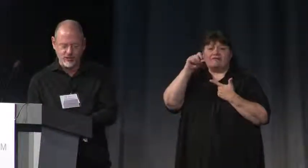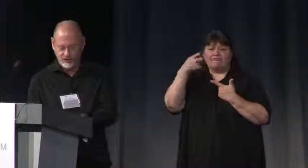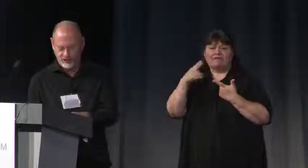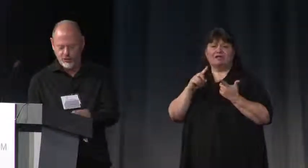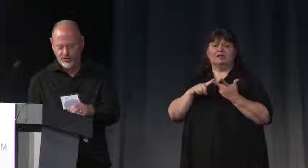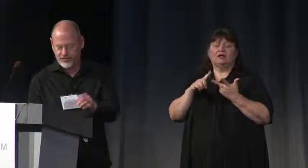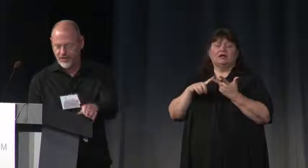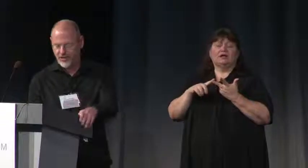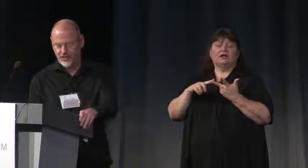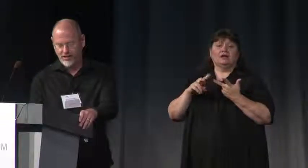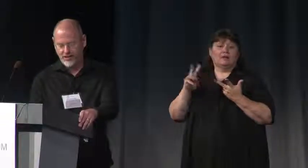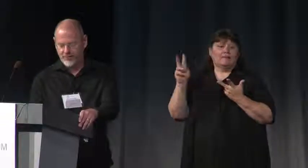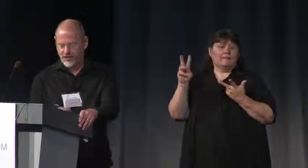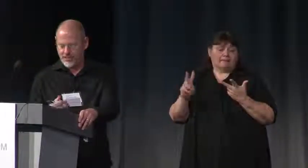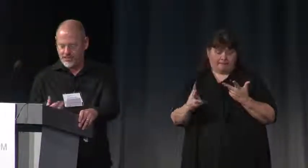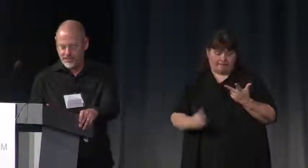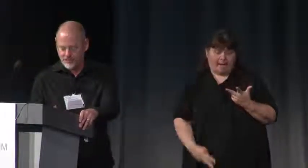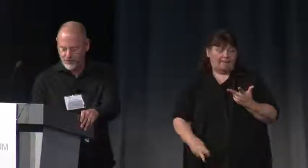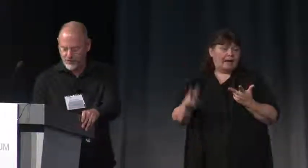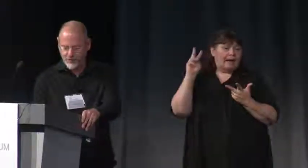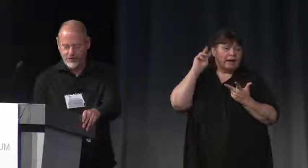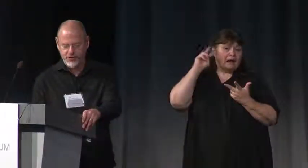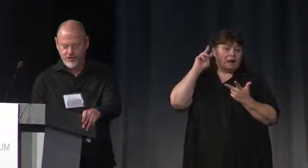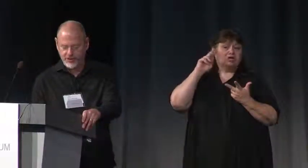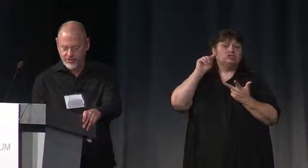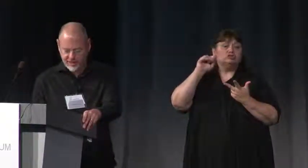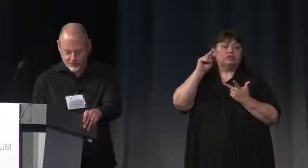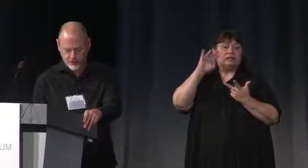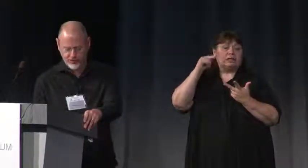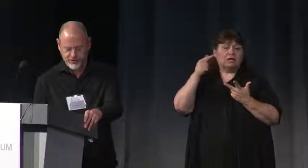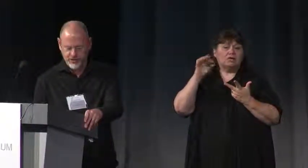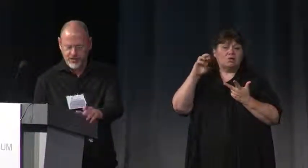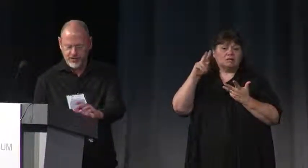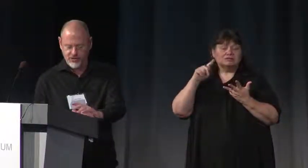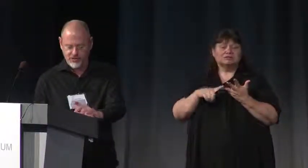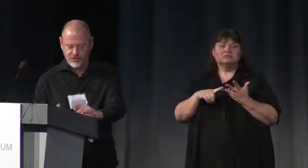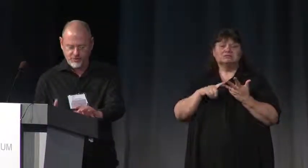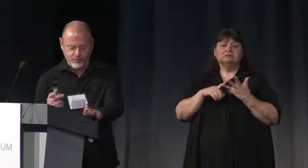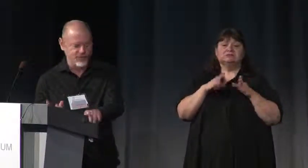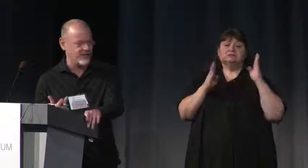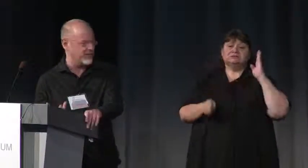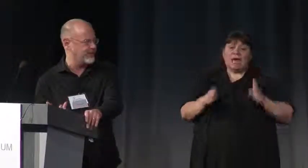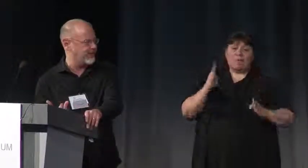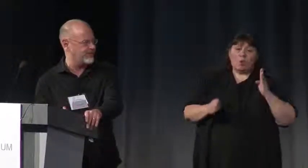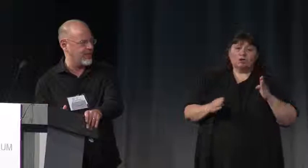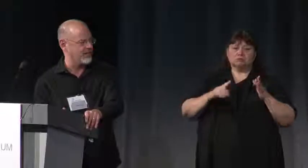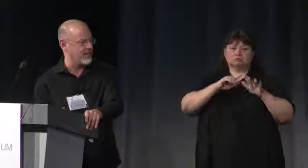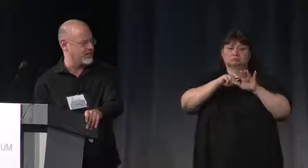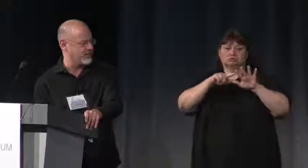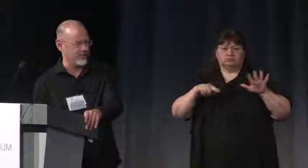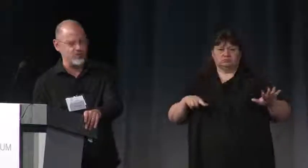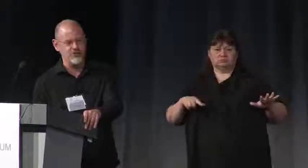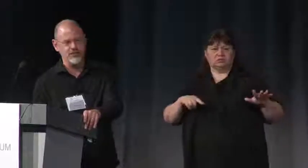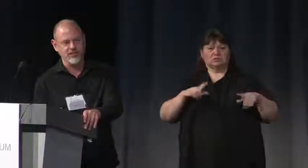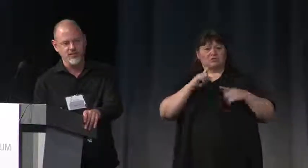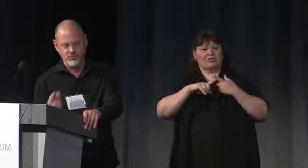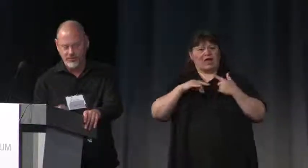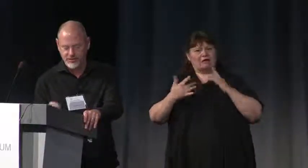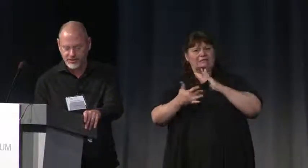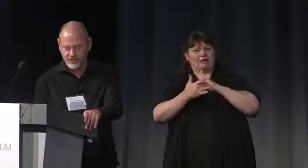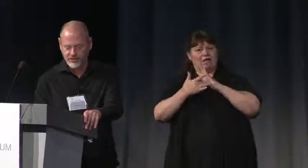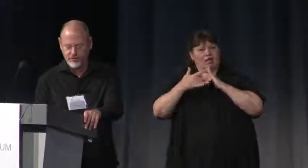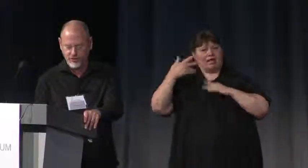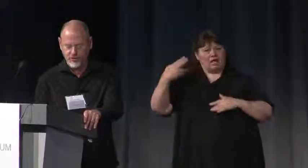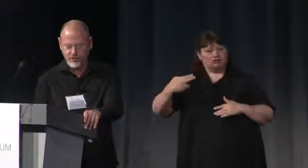resonating tuning forks, it's information theoretic cyborgs, so that the particular kind of technological history that gets